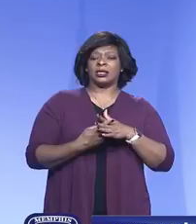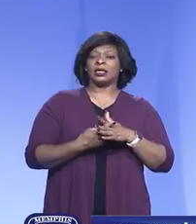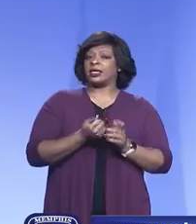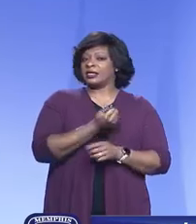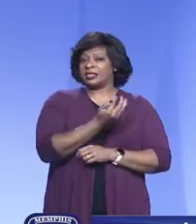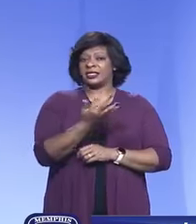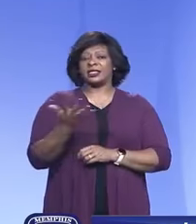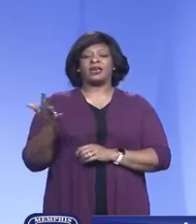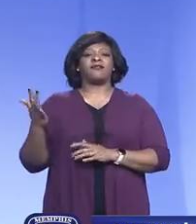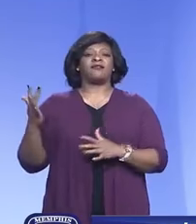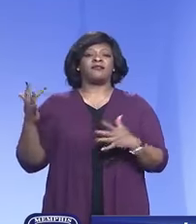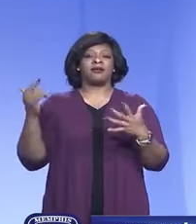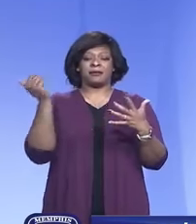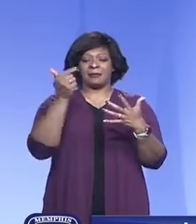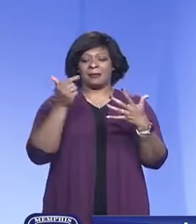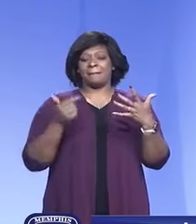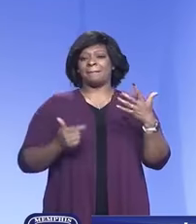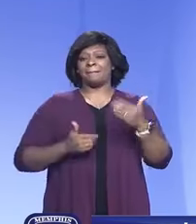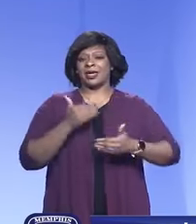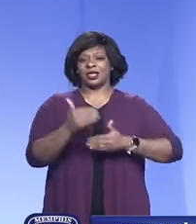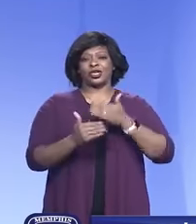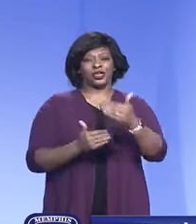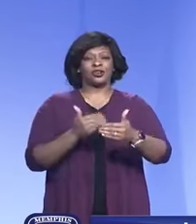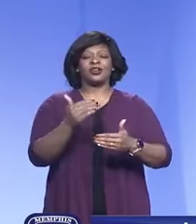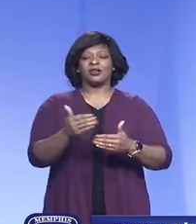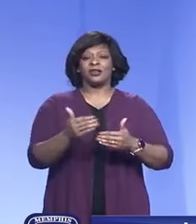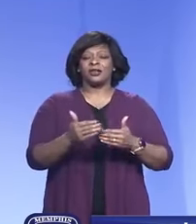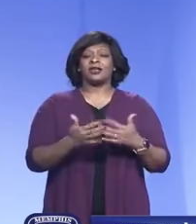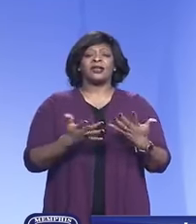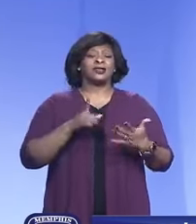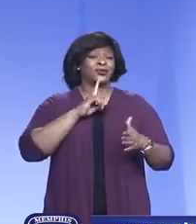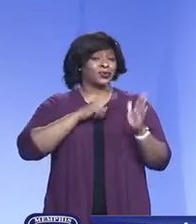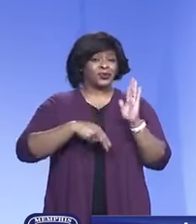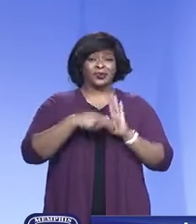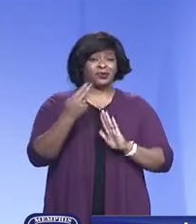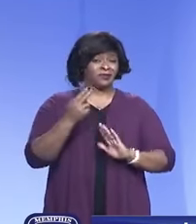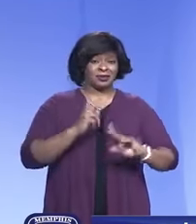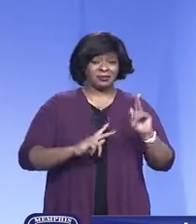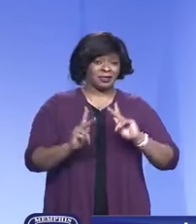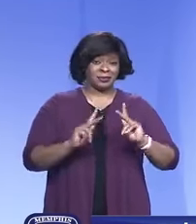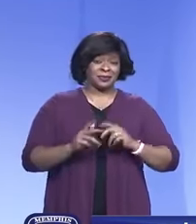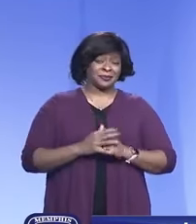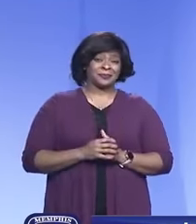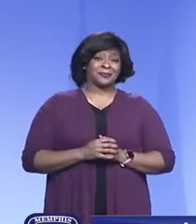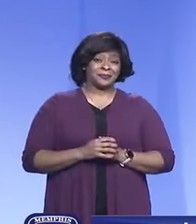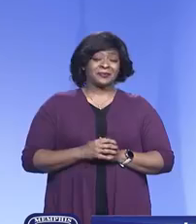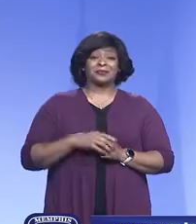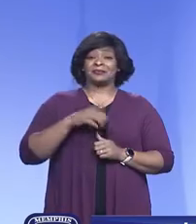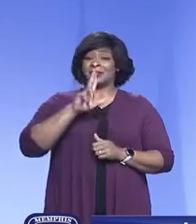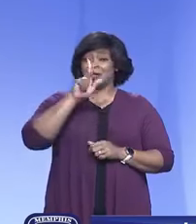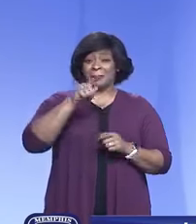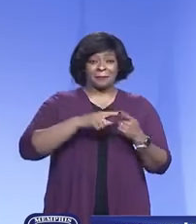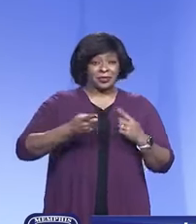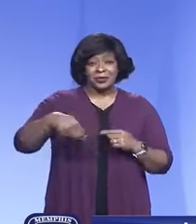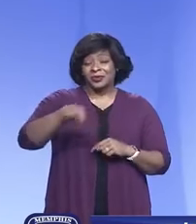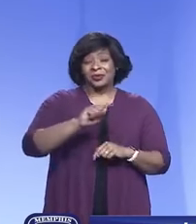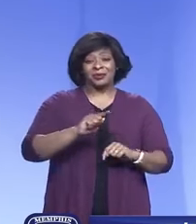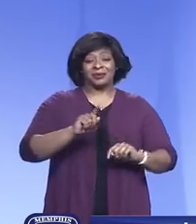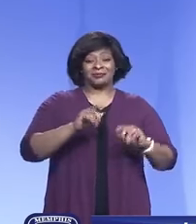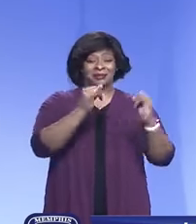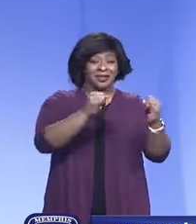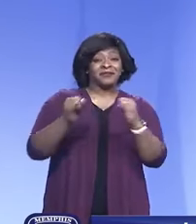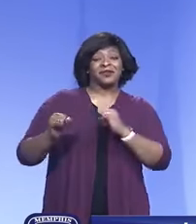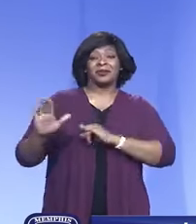several measures, and truthfully, fellow citizens, it's up to you as an